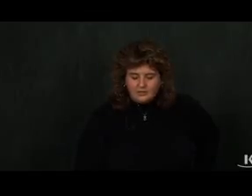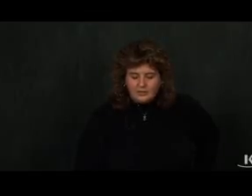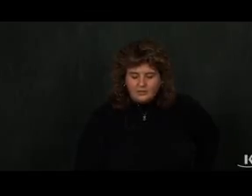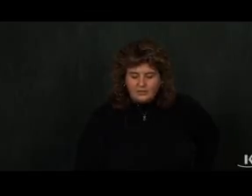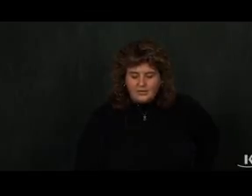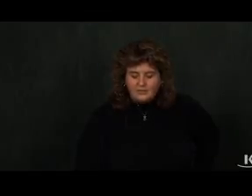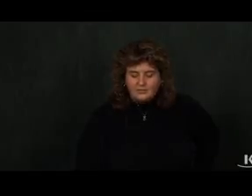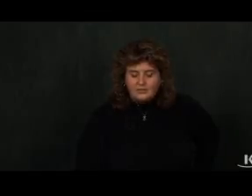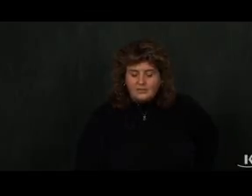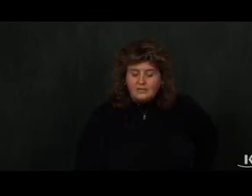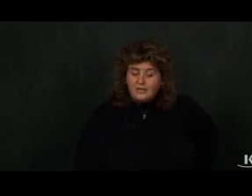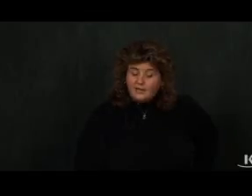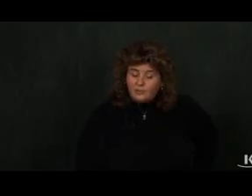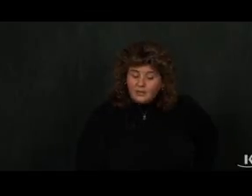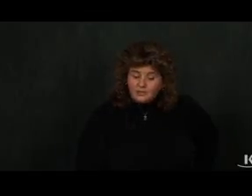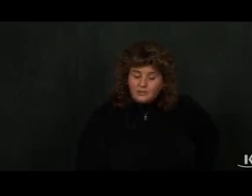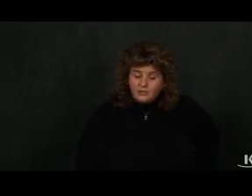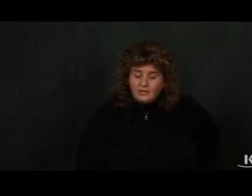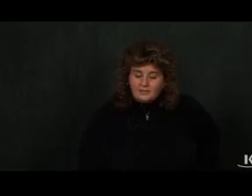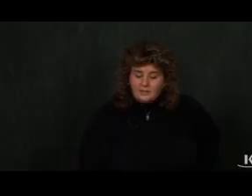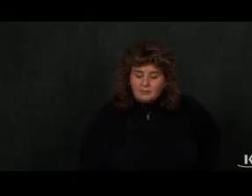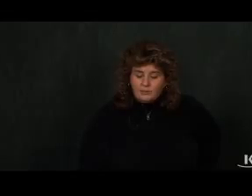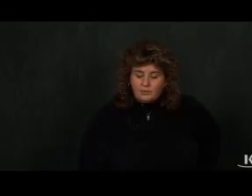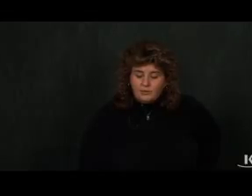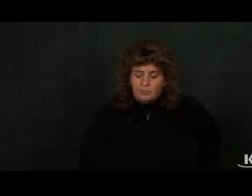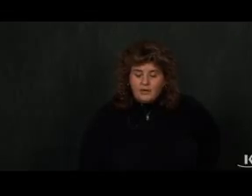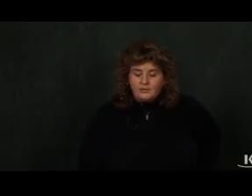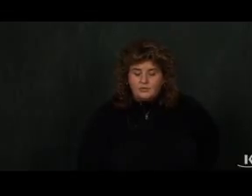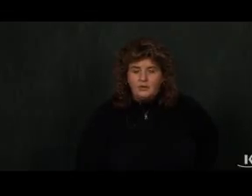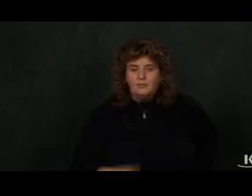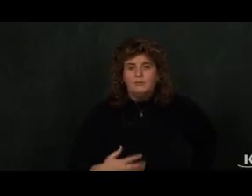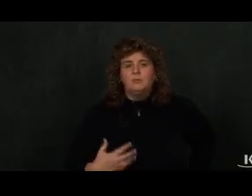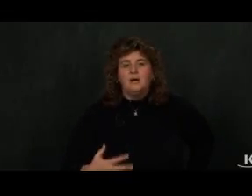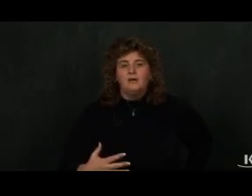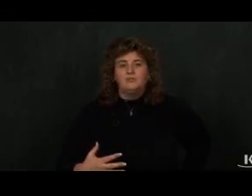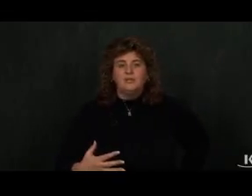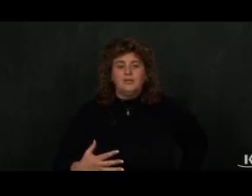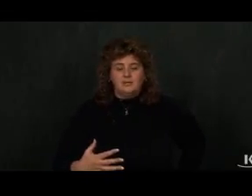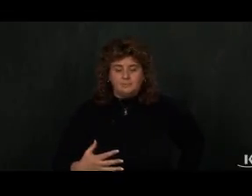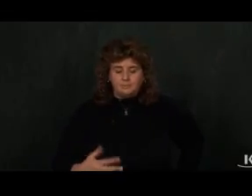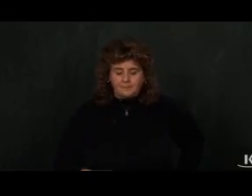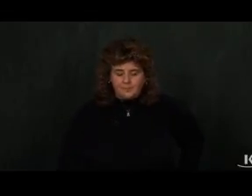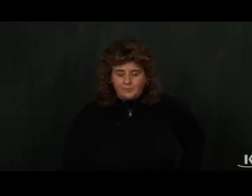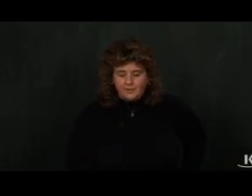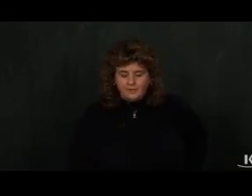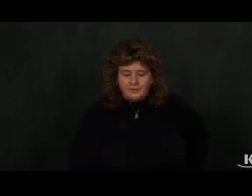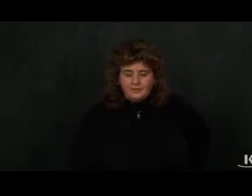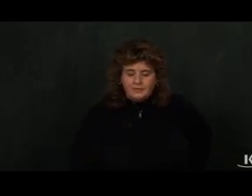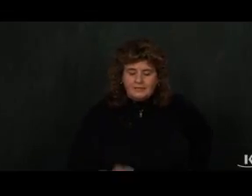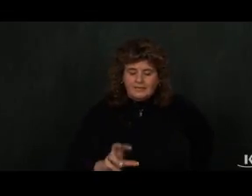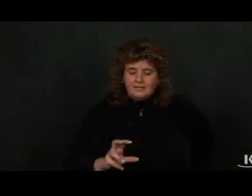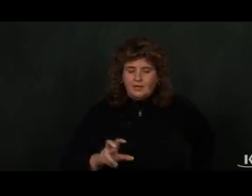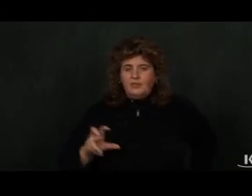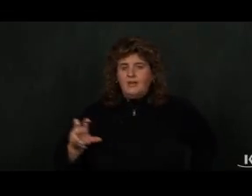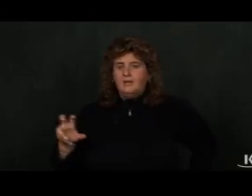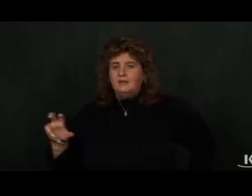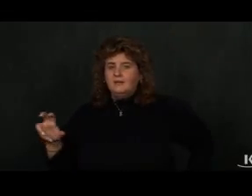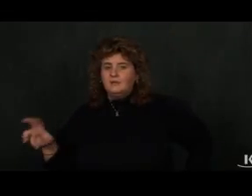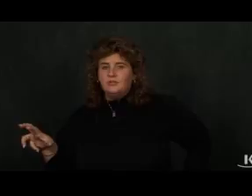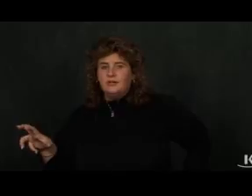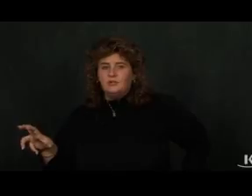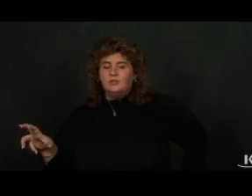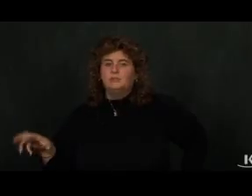severe cellulitis in which you get that blue-green pus, remember from the piocyanin, all right? It can